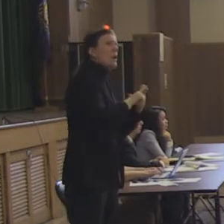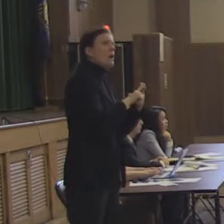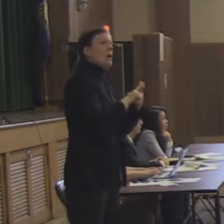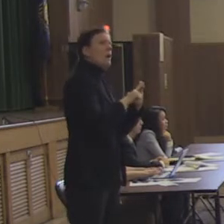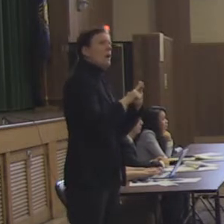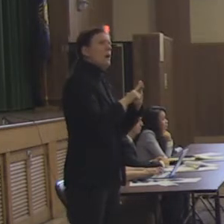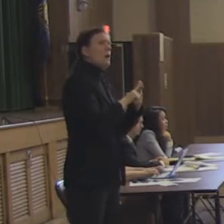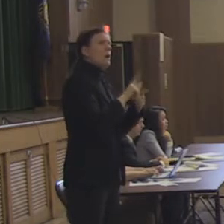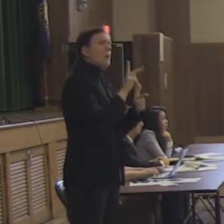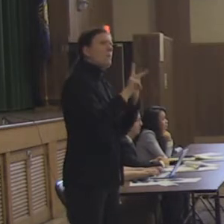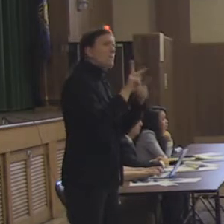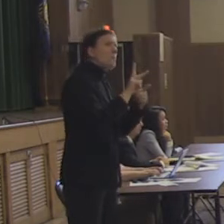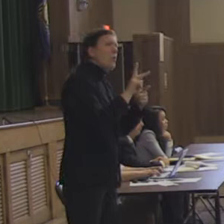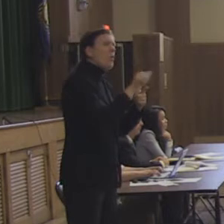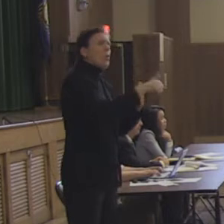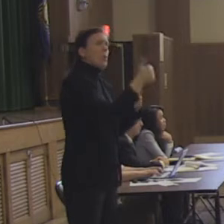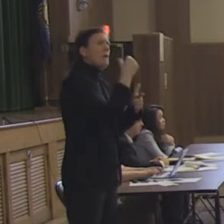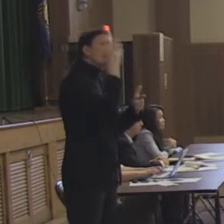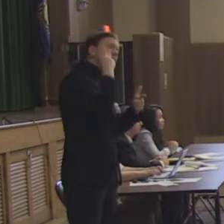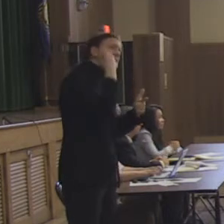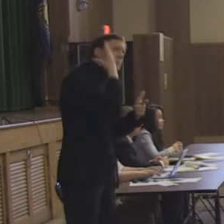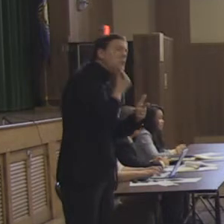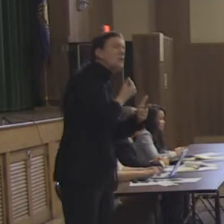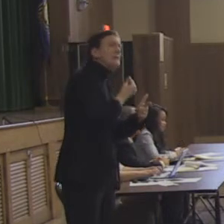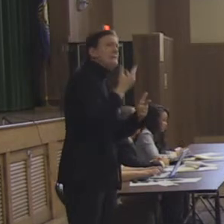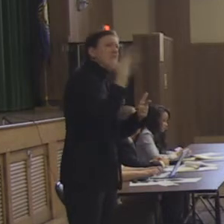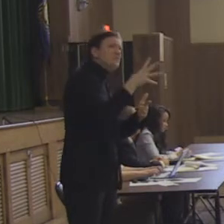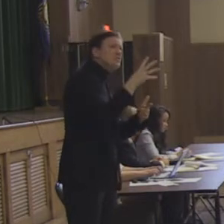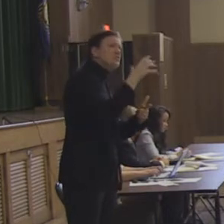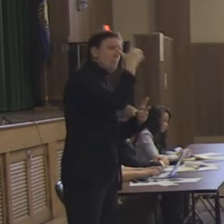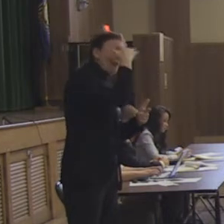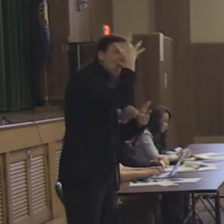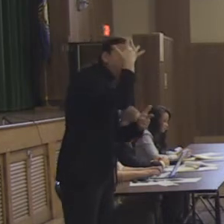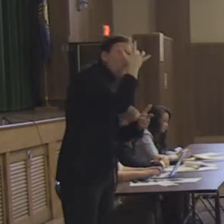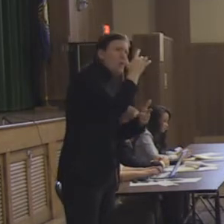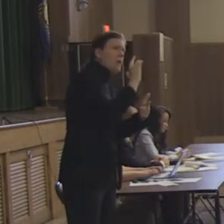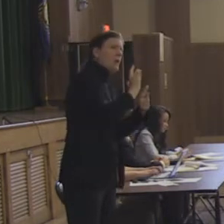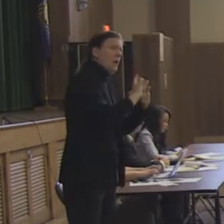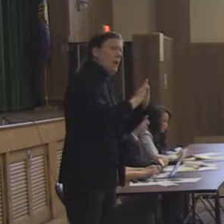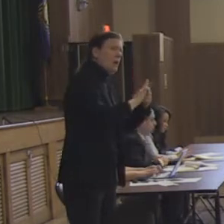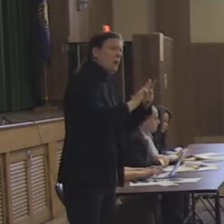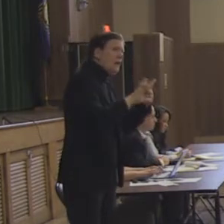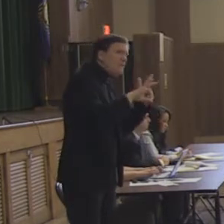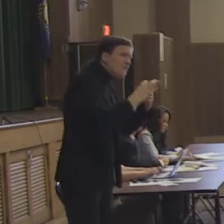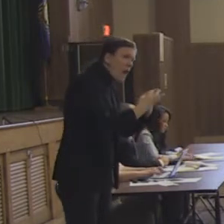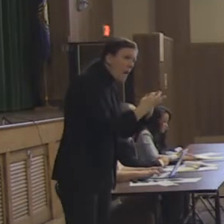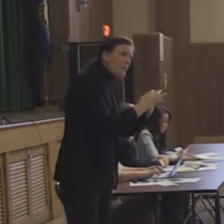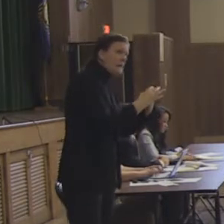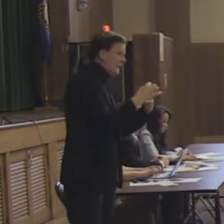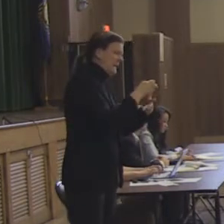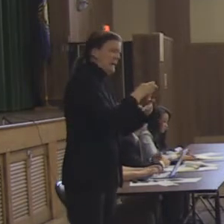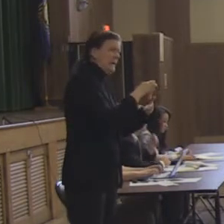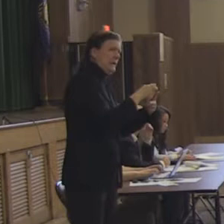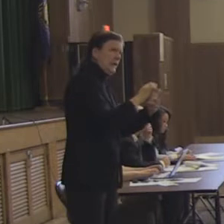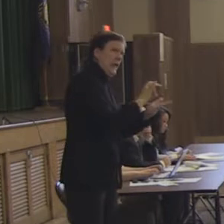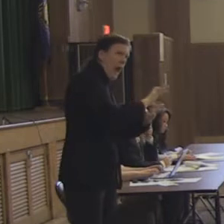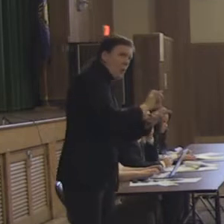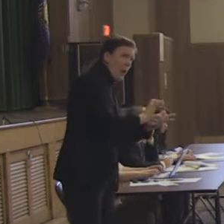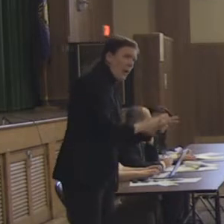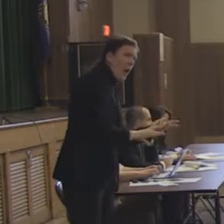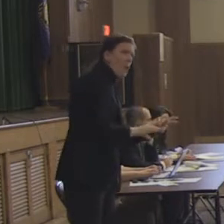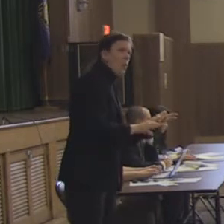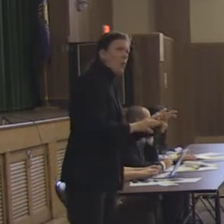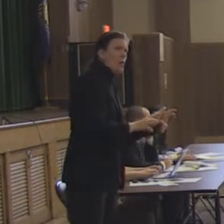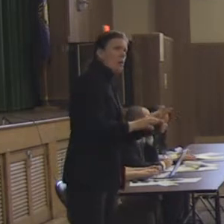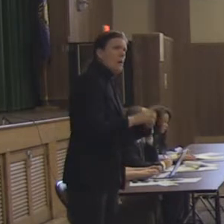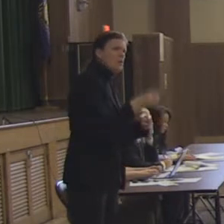with lived experiences with mental illness. It would exclude family members. There were a lot of